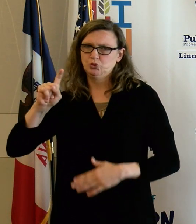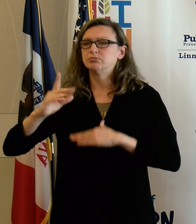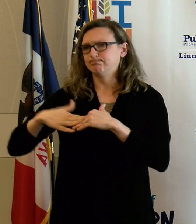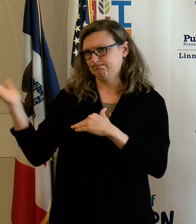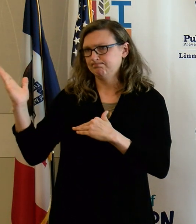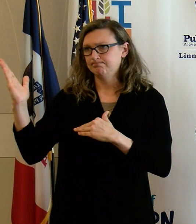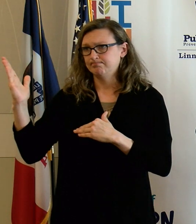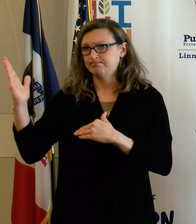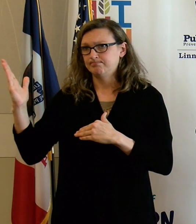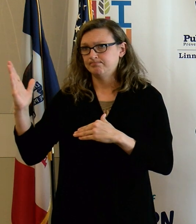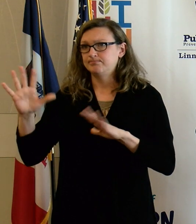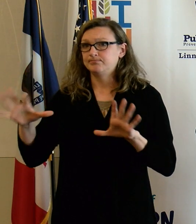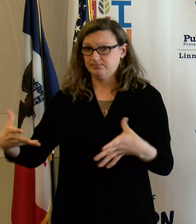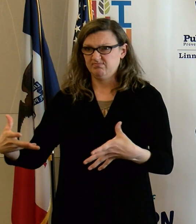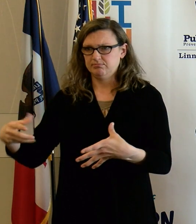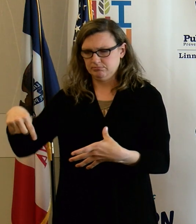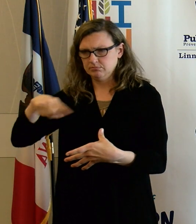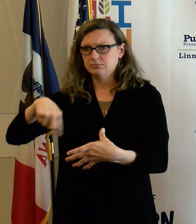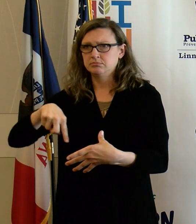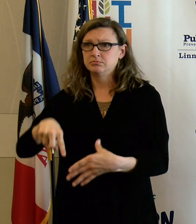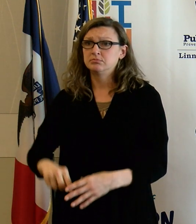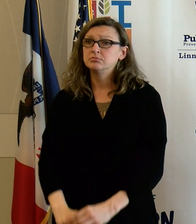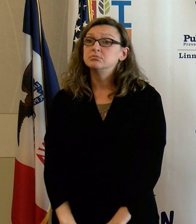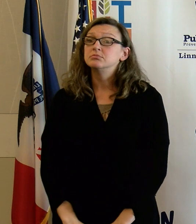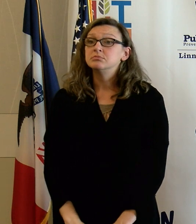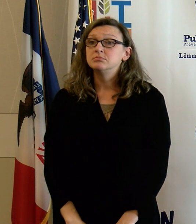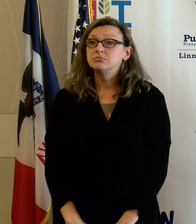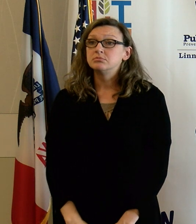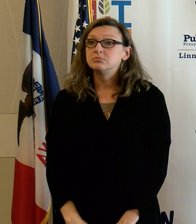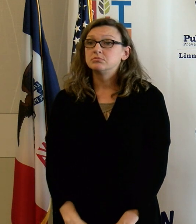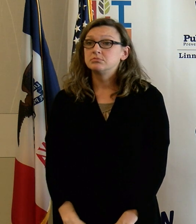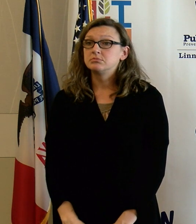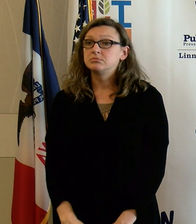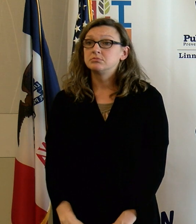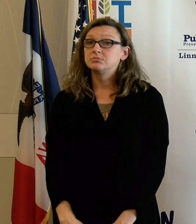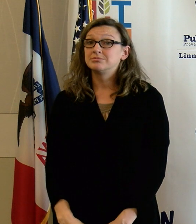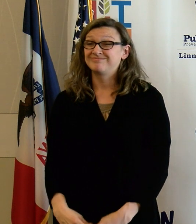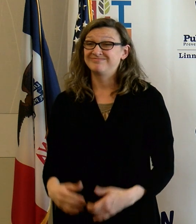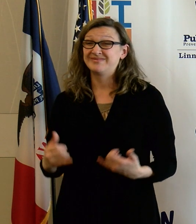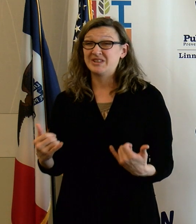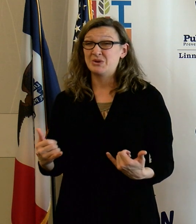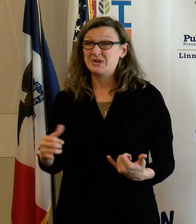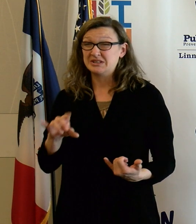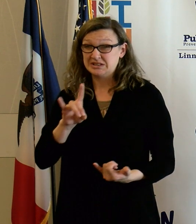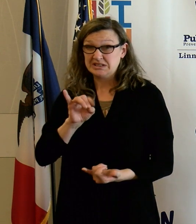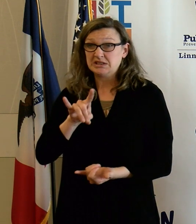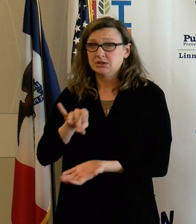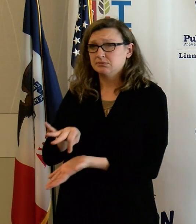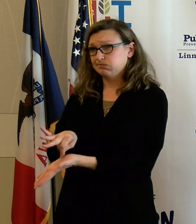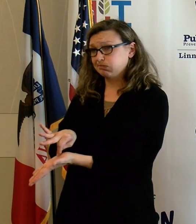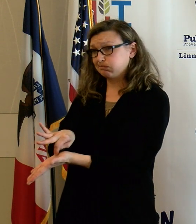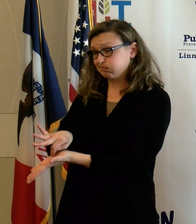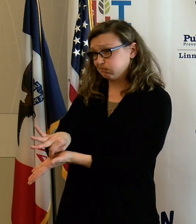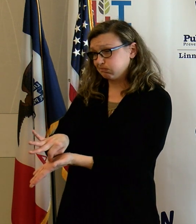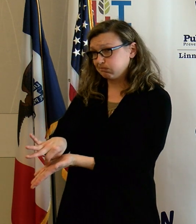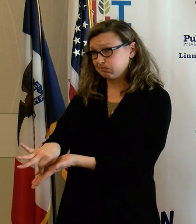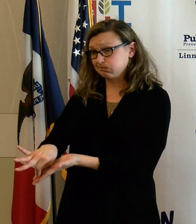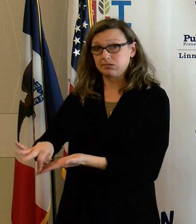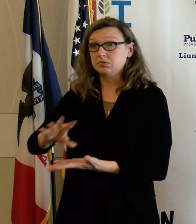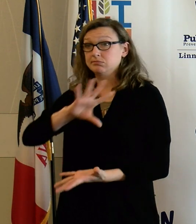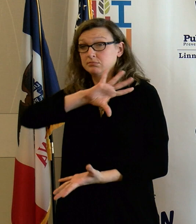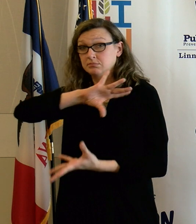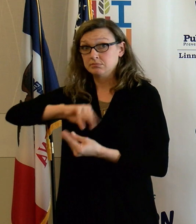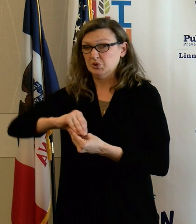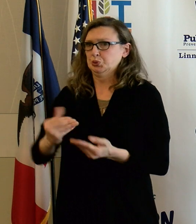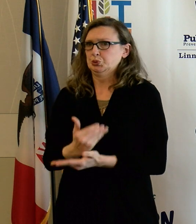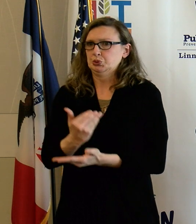Additionally, with 29 new cases in Linn County, the total number of Linn County cases is now